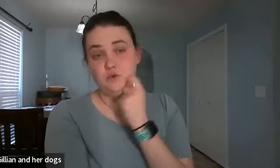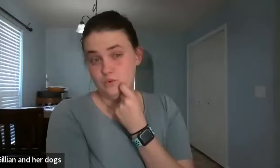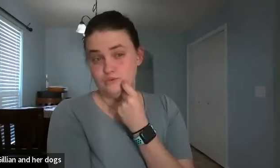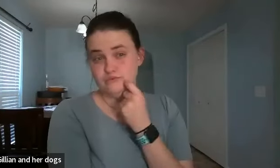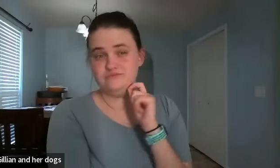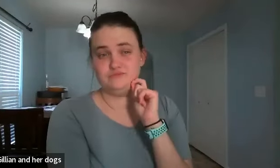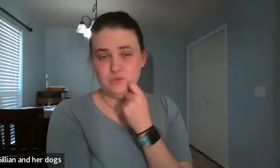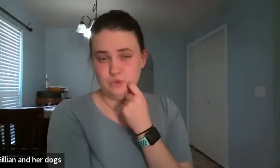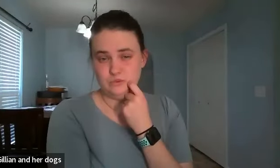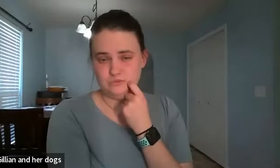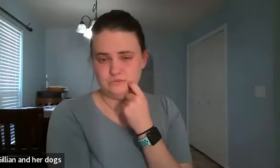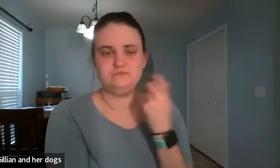cool. Cool.